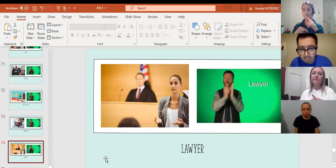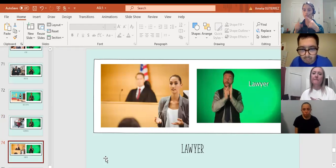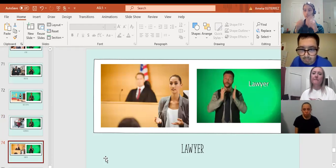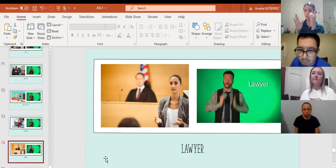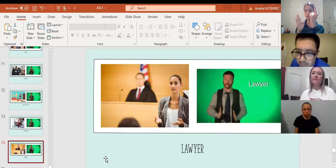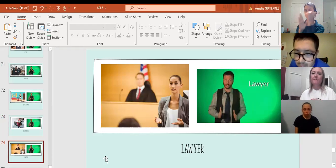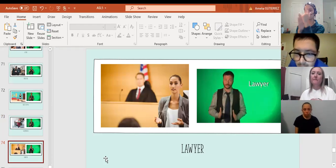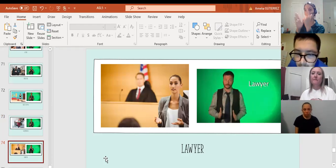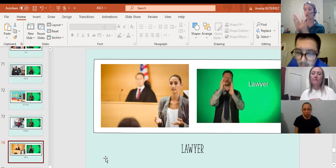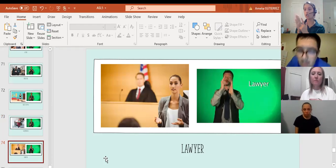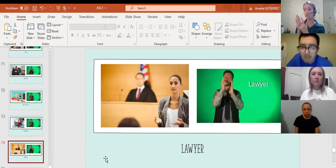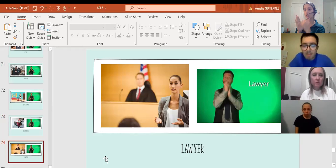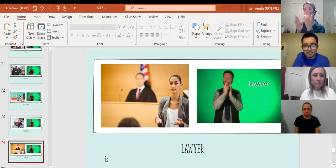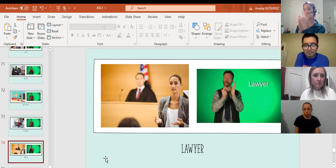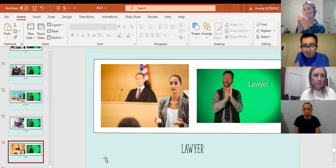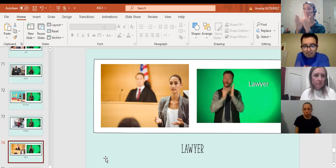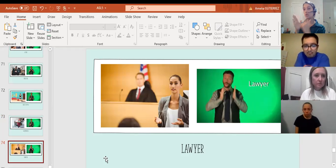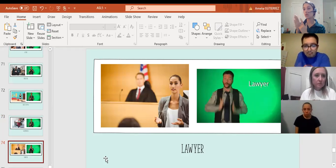Lawyer, this is a sign for law.